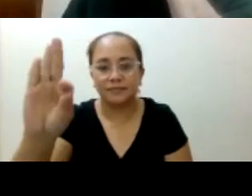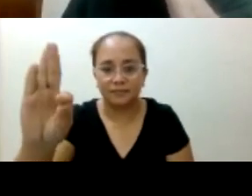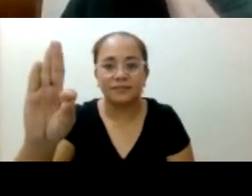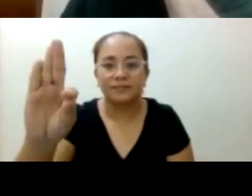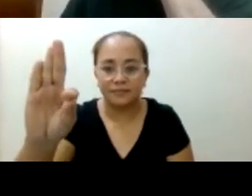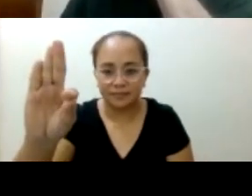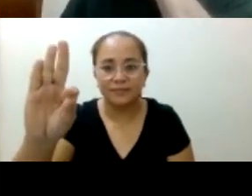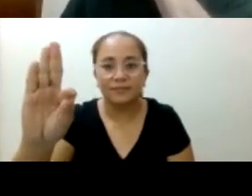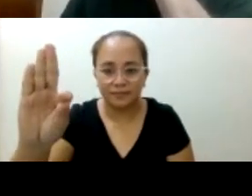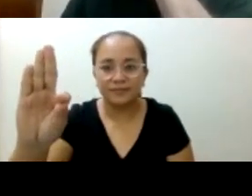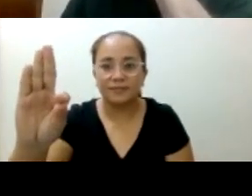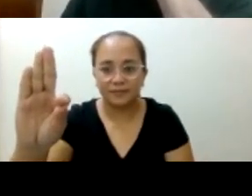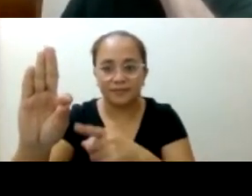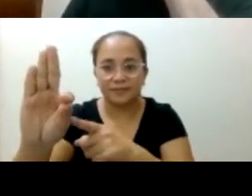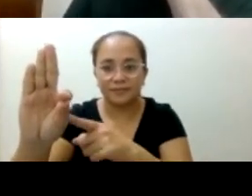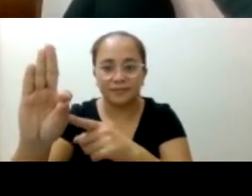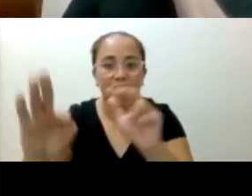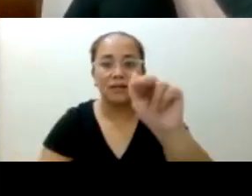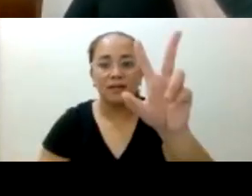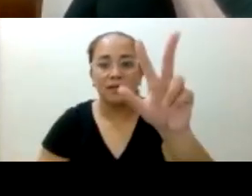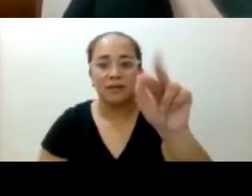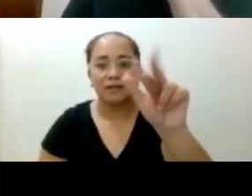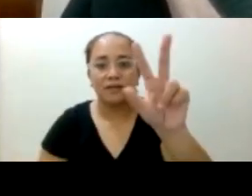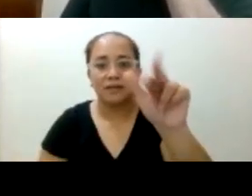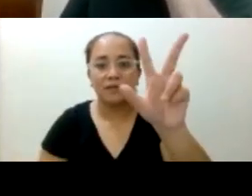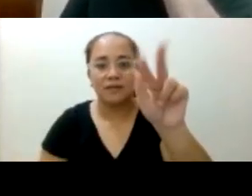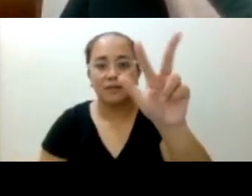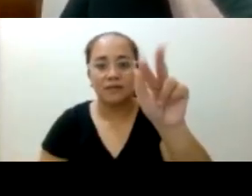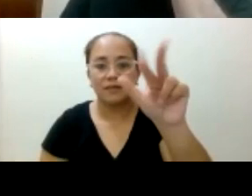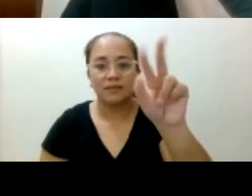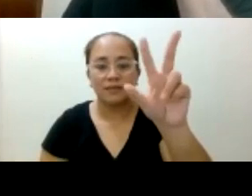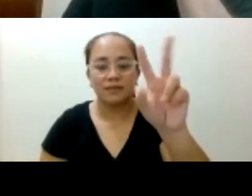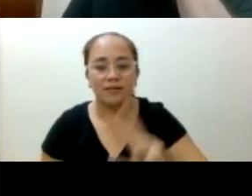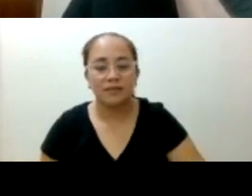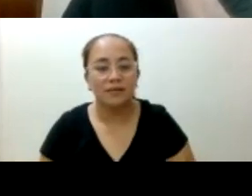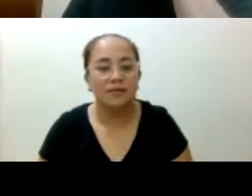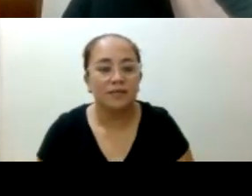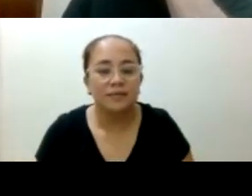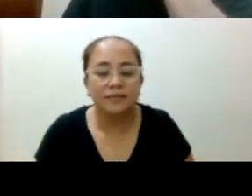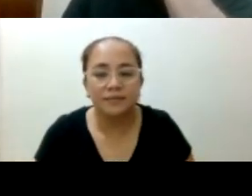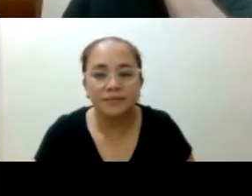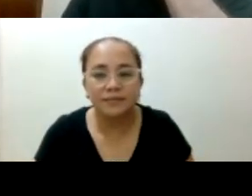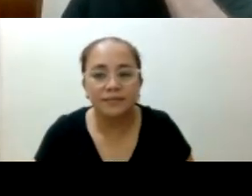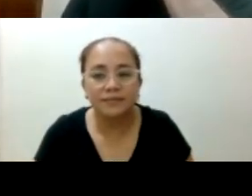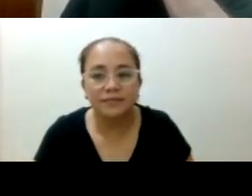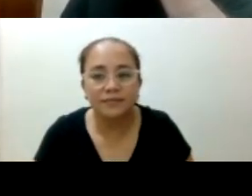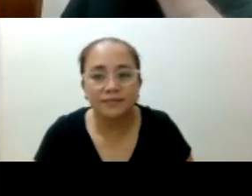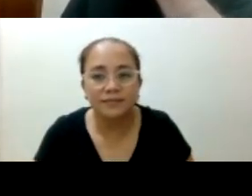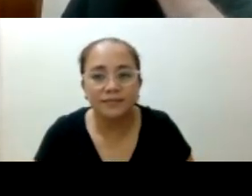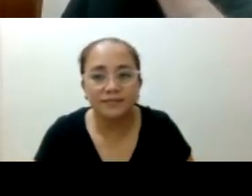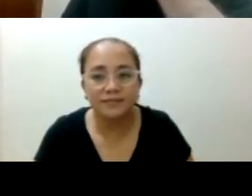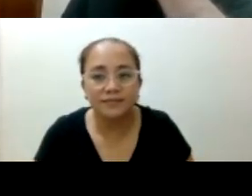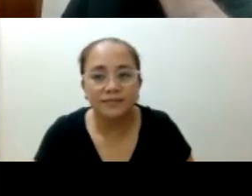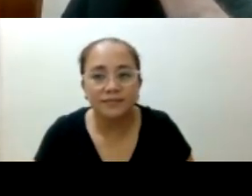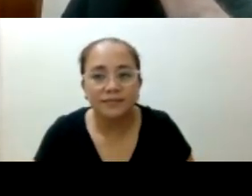correct. 13, what is the alphabetical order of one-handed signs and two-handed signs? I see